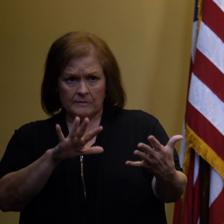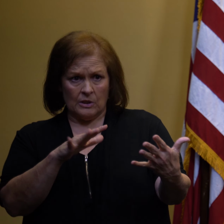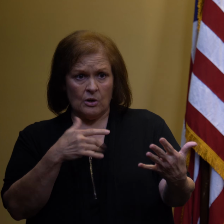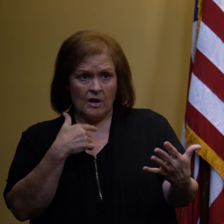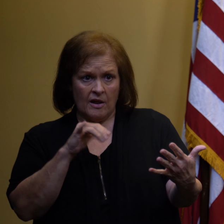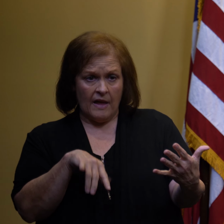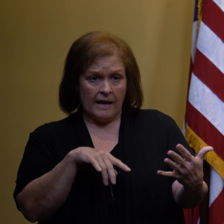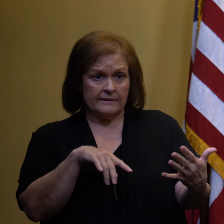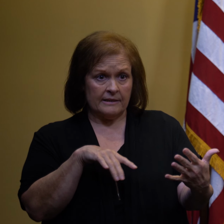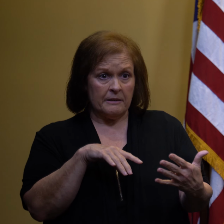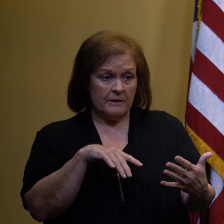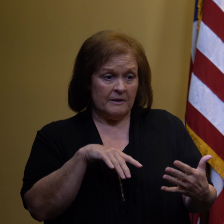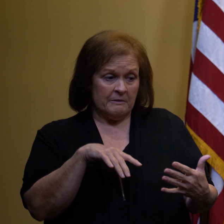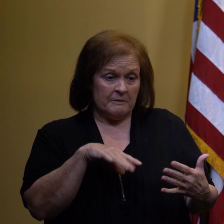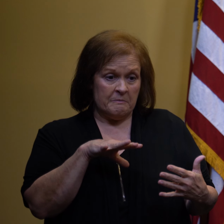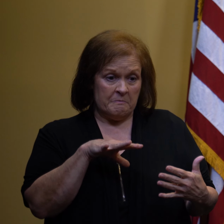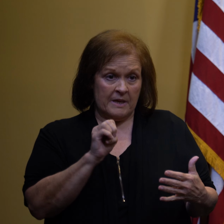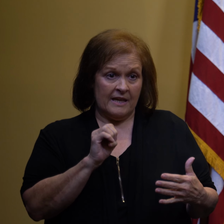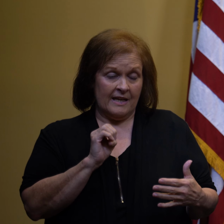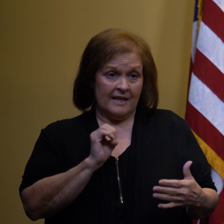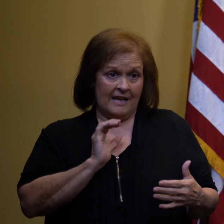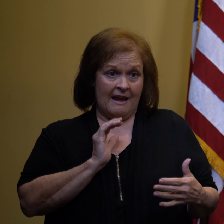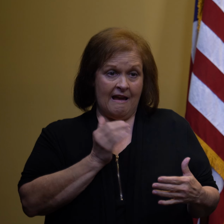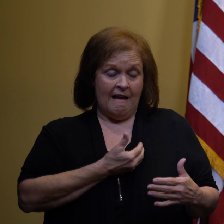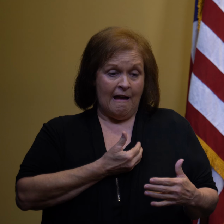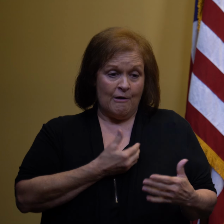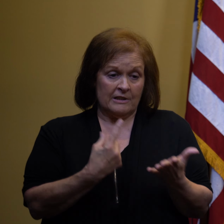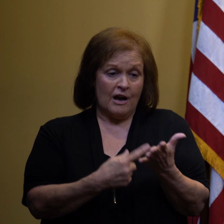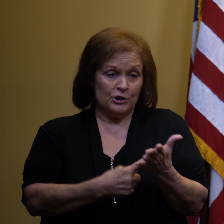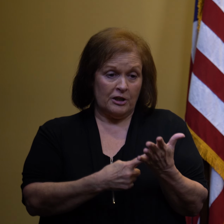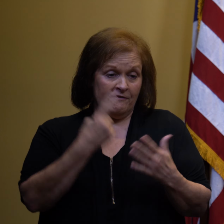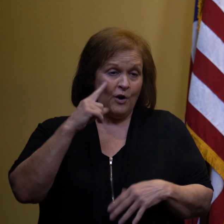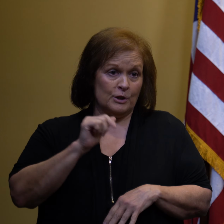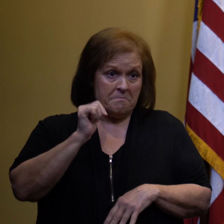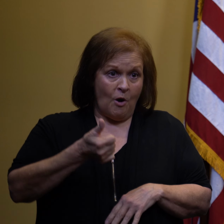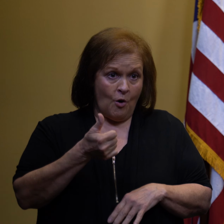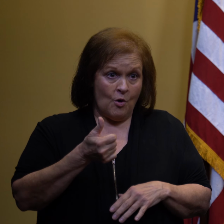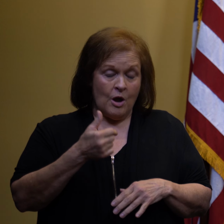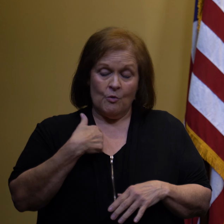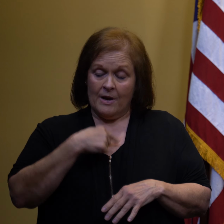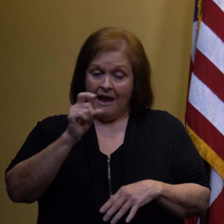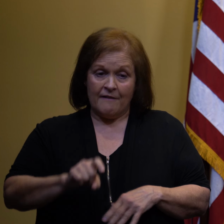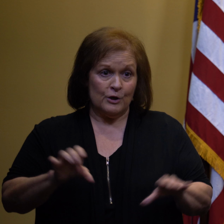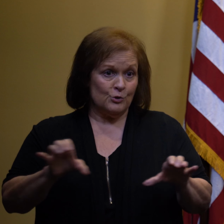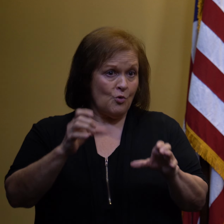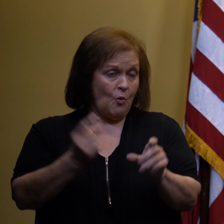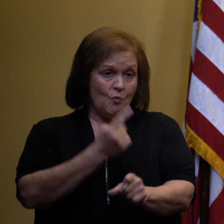this will be a part of our conversations on tomorrow. We have to get it right. It's a priority to get it